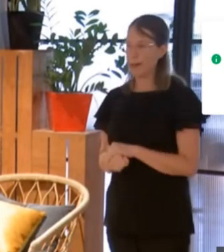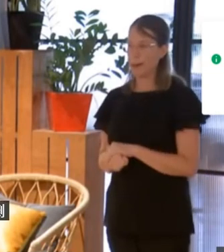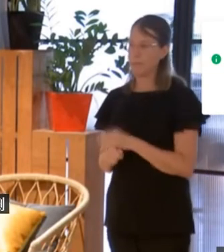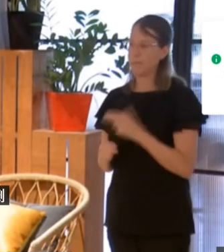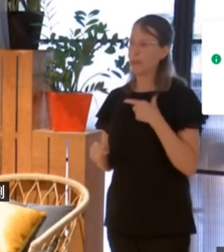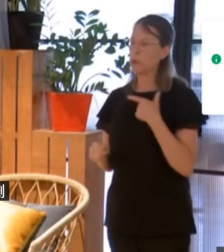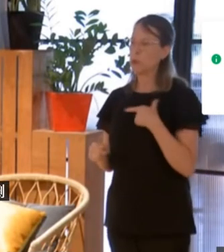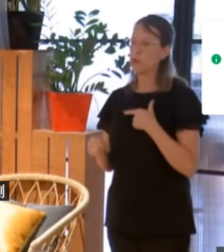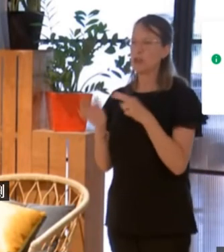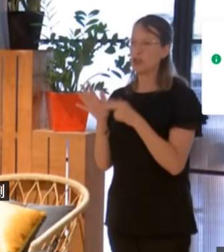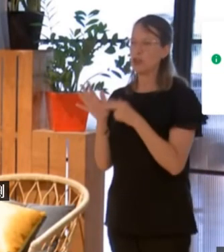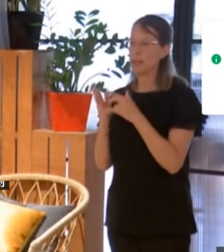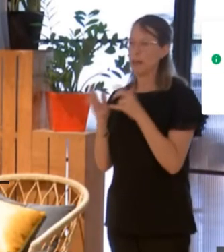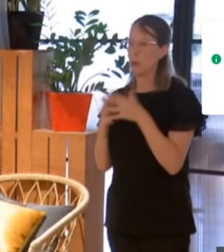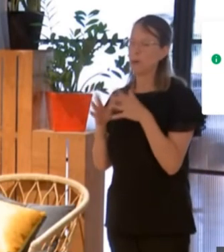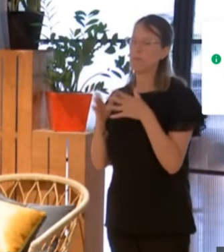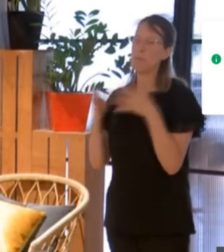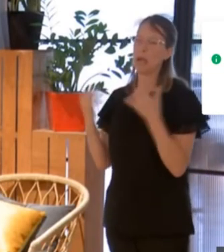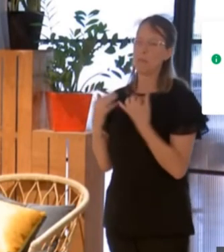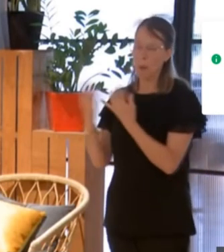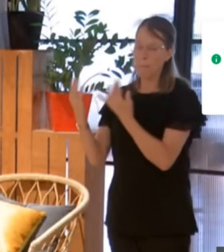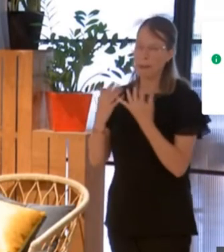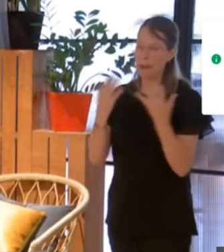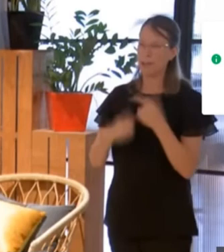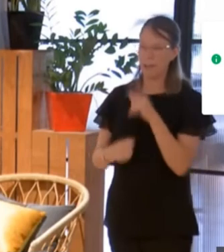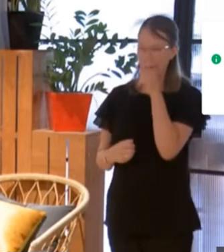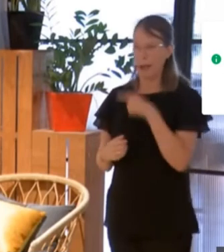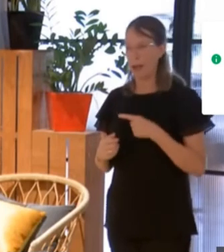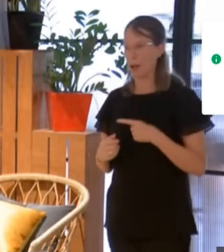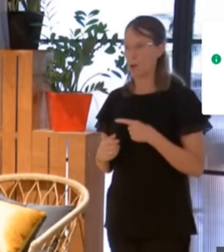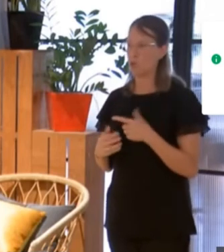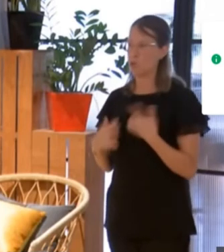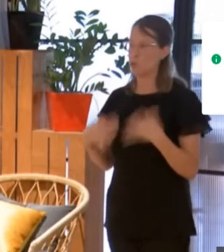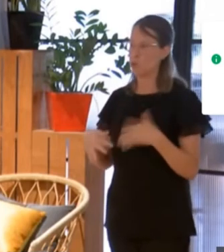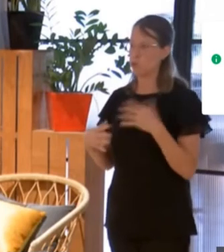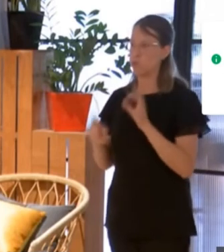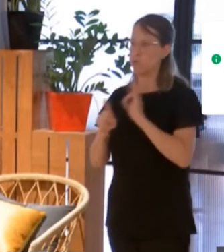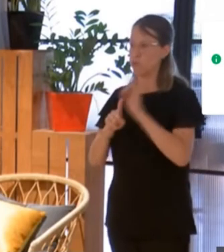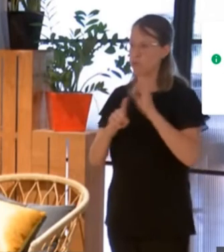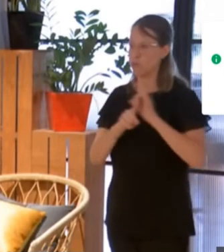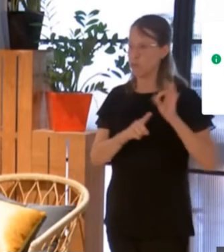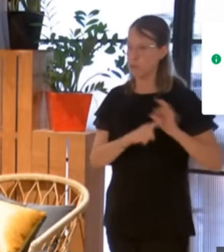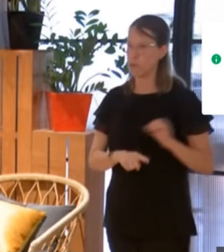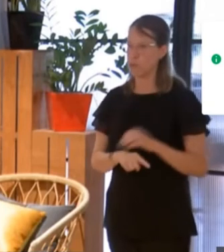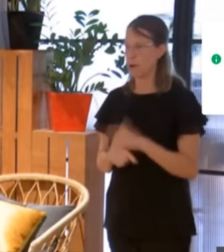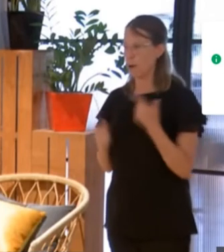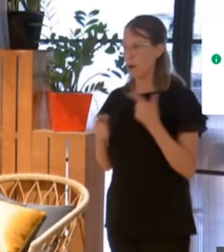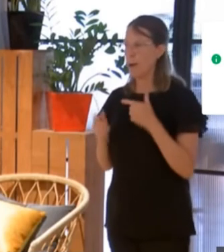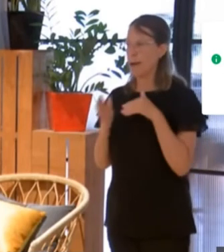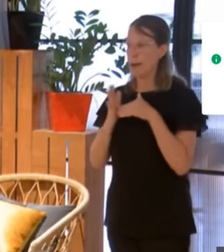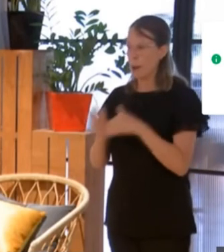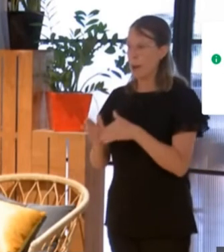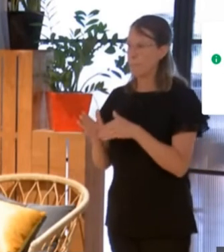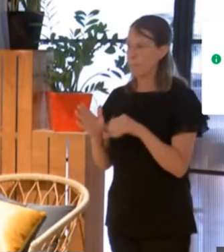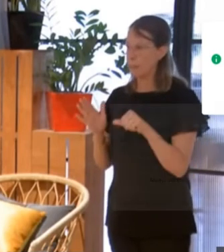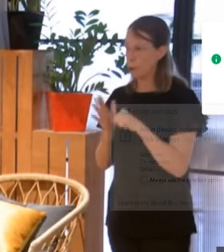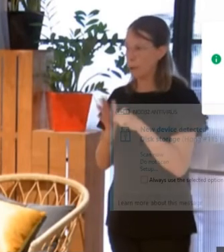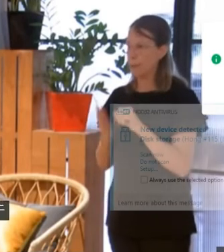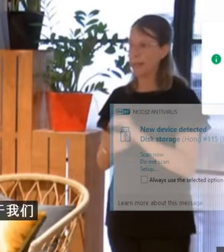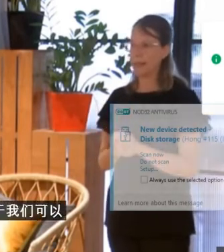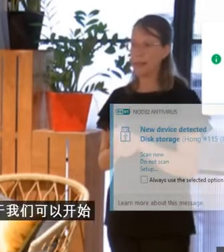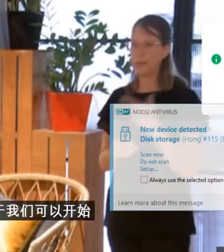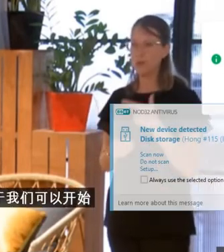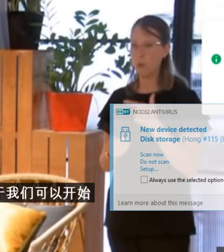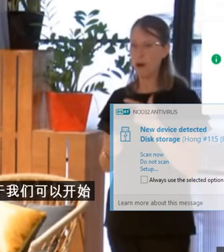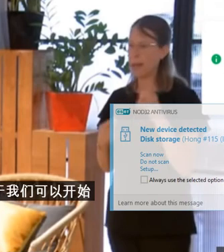Wales. So you see government operating on so many different levels, and that's why the beauty of the review, working with the Treasurer, the Premier and Ministers and Treasury,